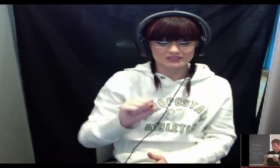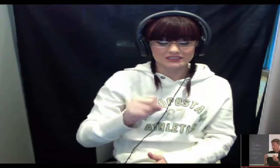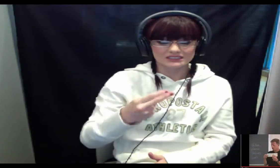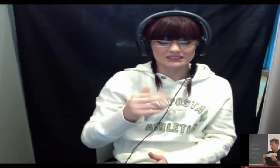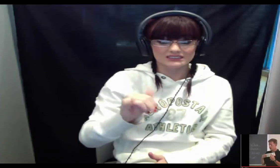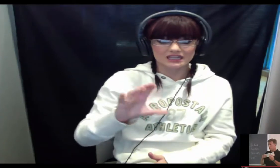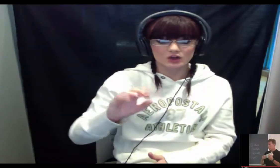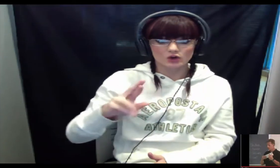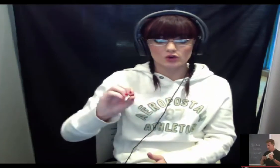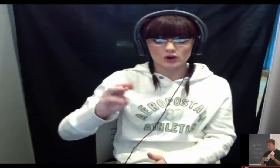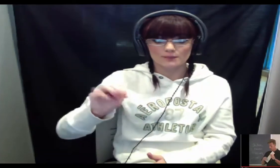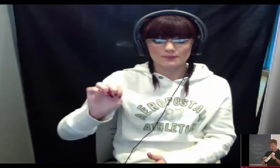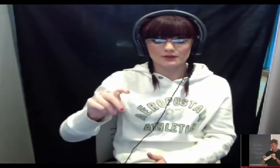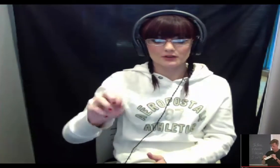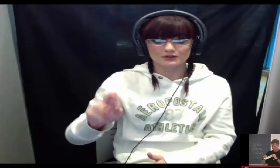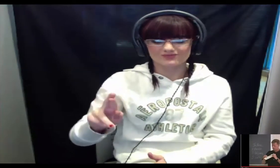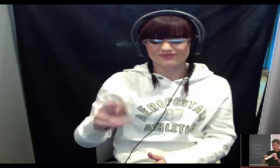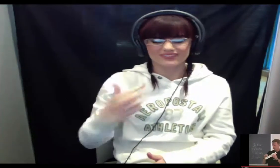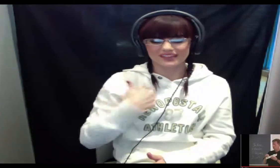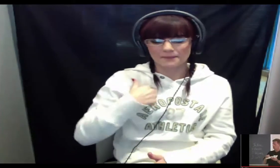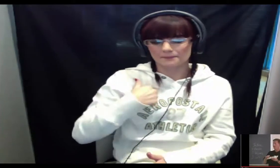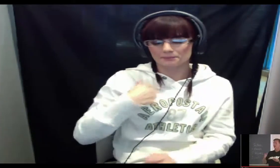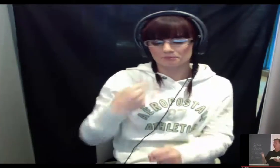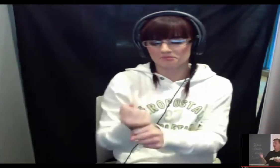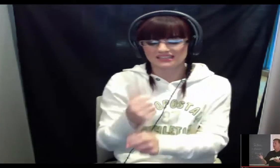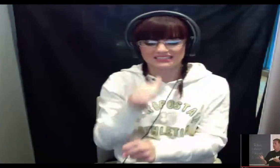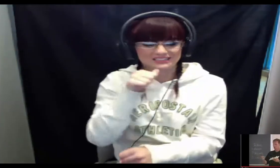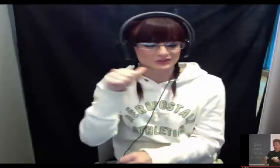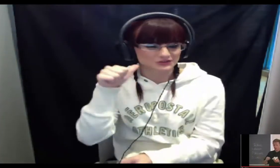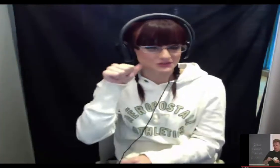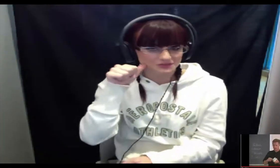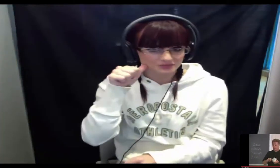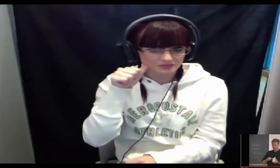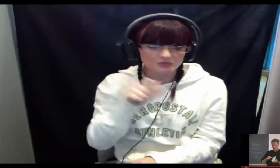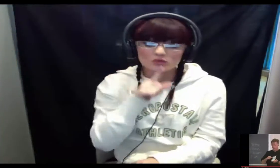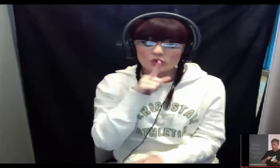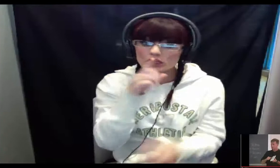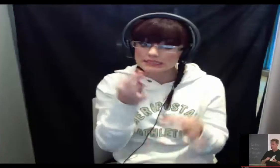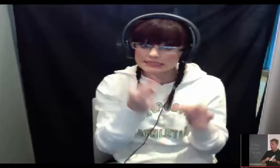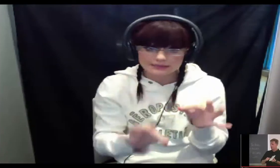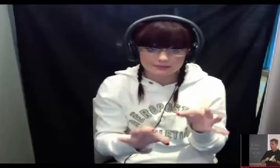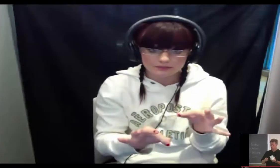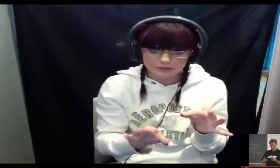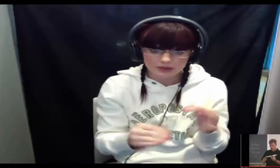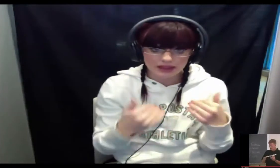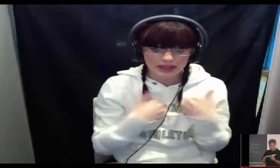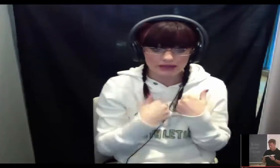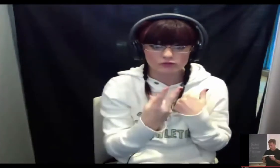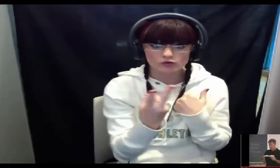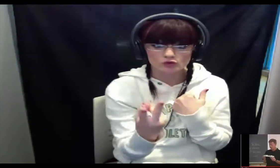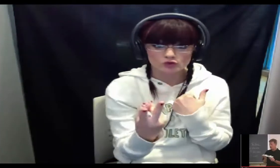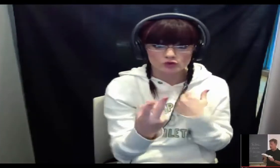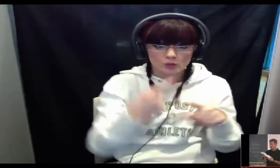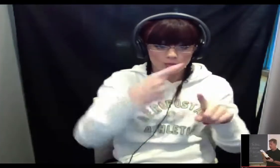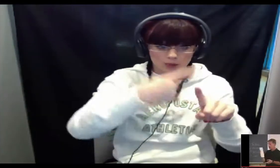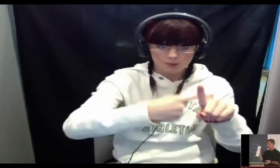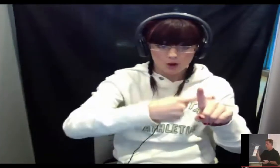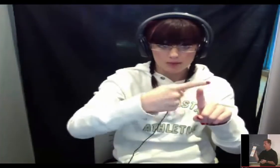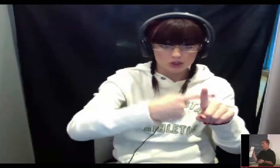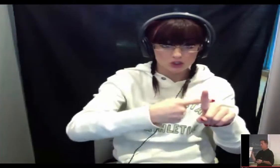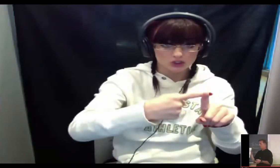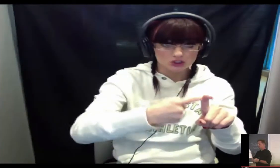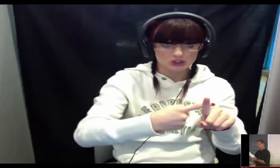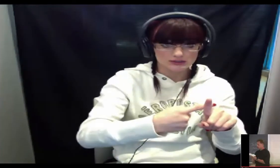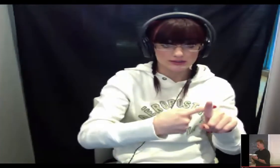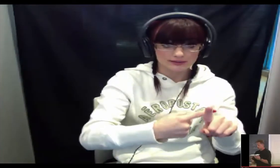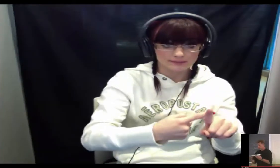psychrometer. This is one I whipped up yesterday. It's very simple. All it's got, 2 thermometers. These thermometers are exactly the same. They